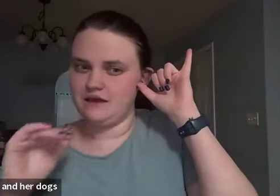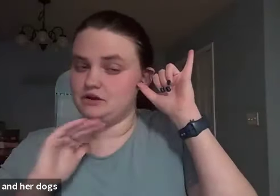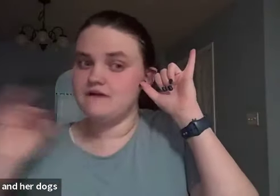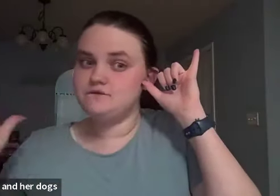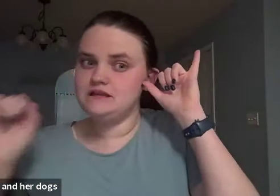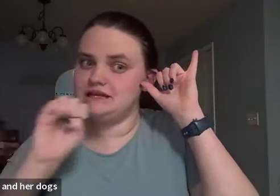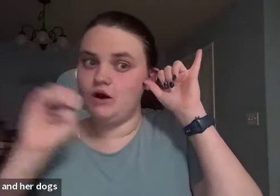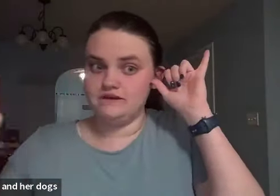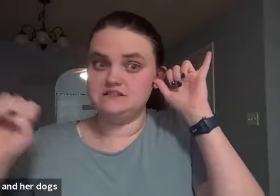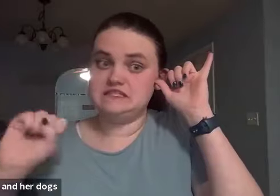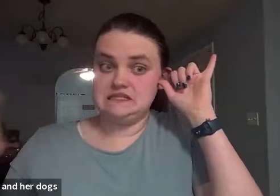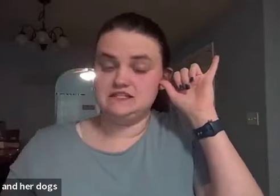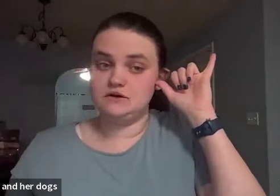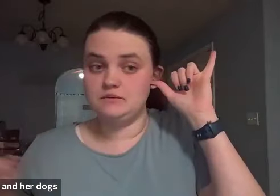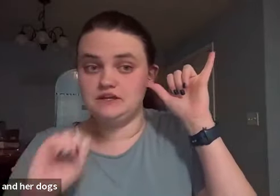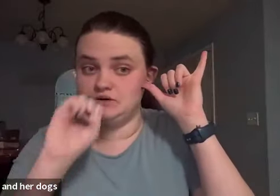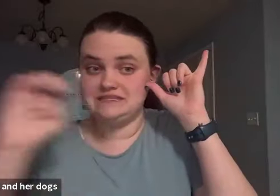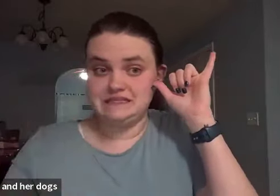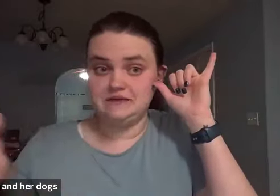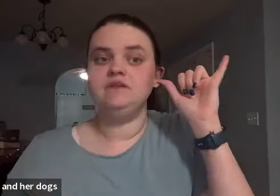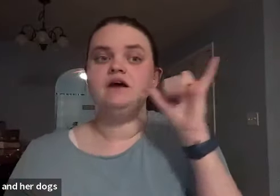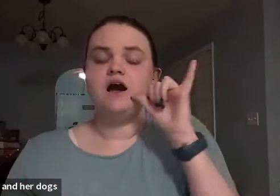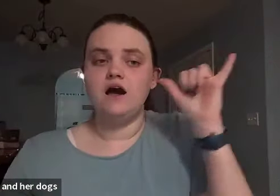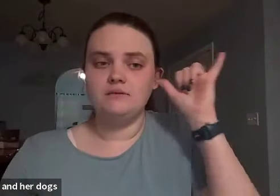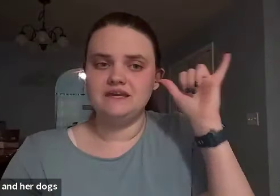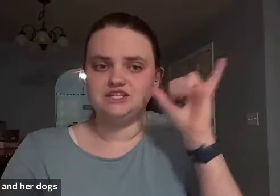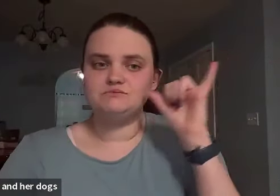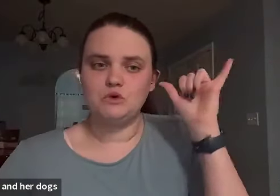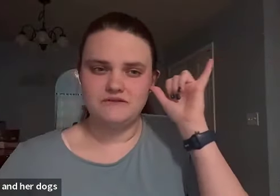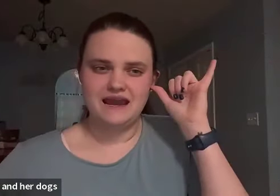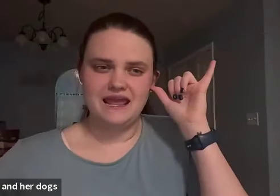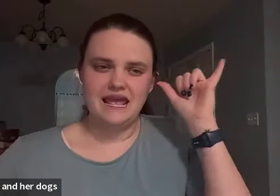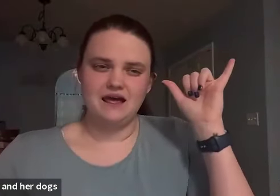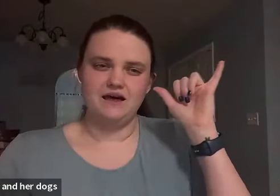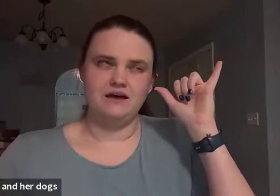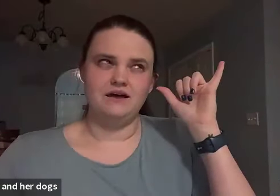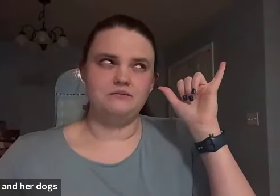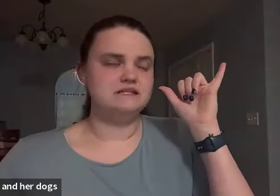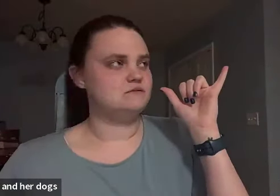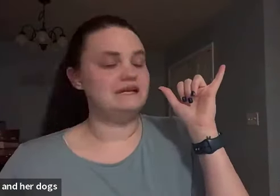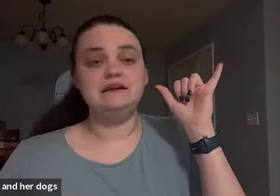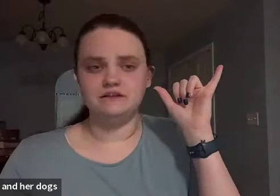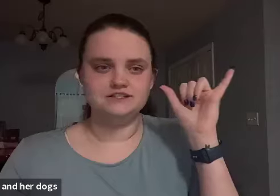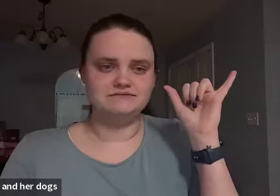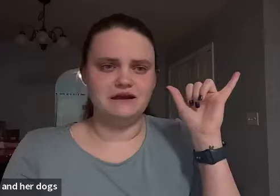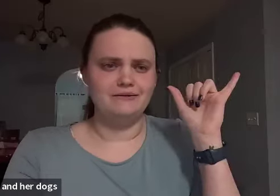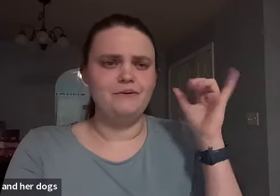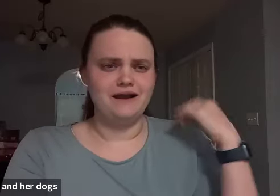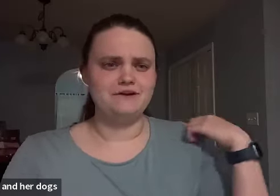that way. You're not fully in, oh, this is C. It's the only way you can do is C. It's just more that, what's the word? English. I don't know why I forgot